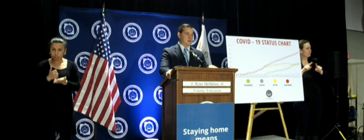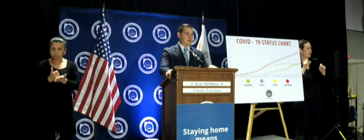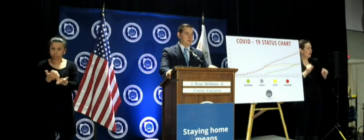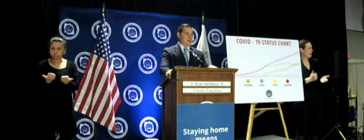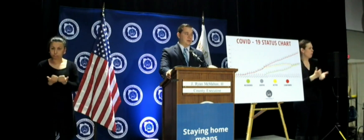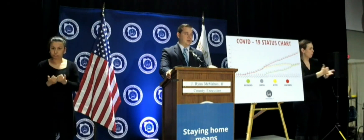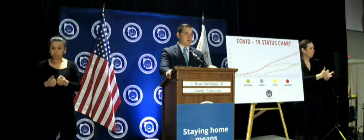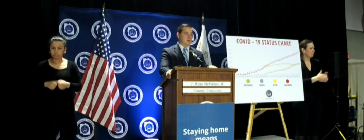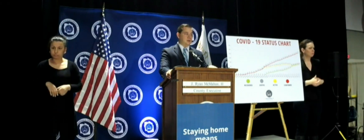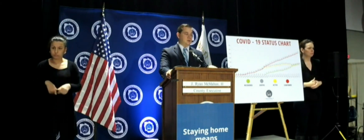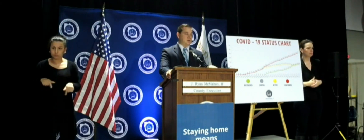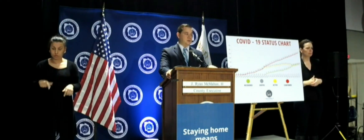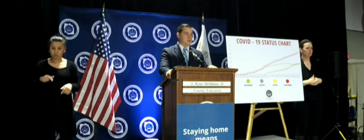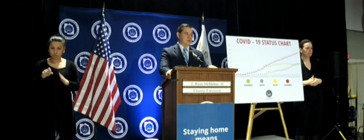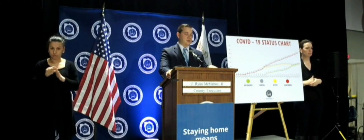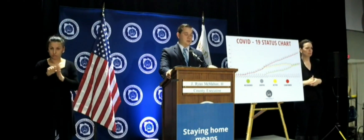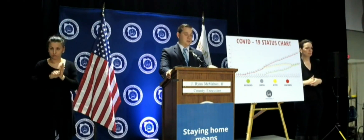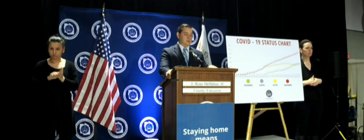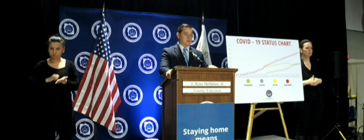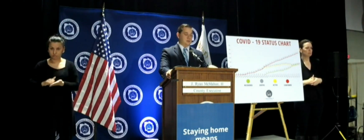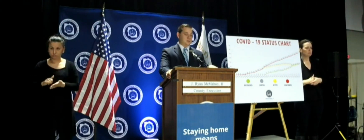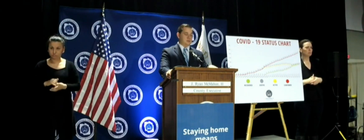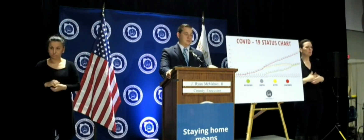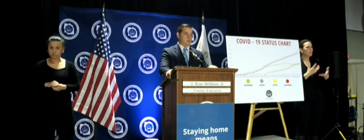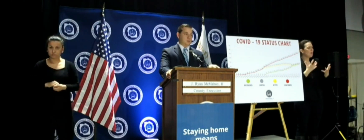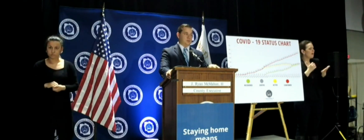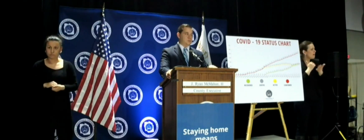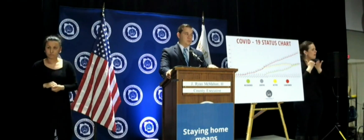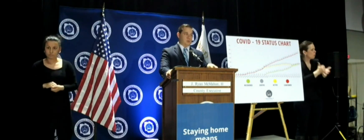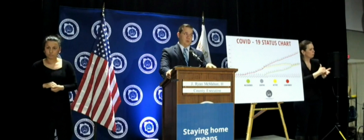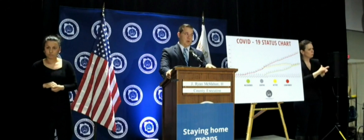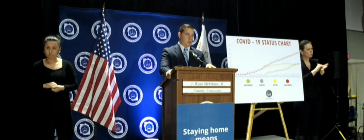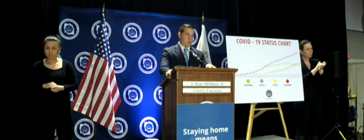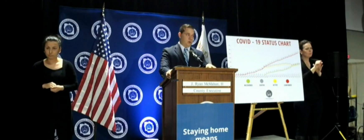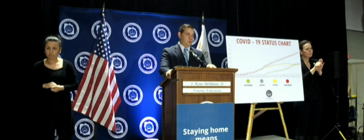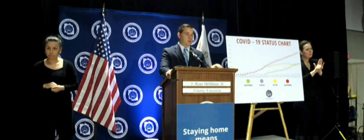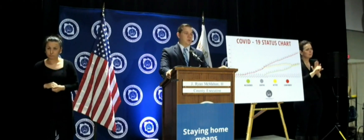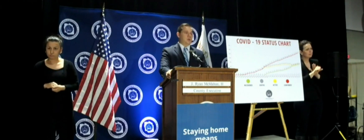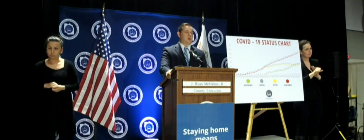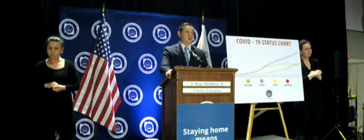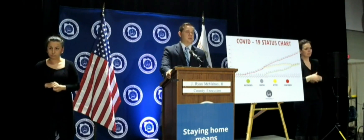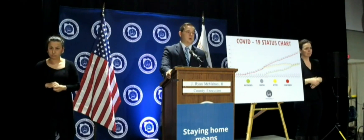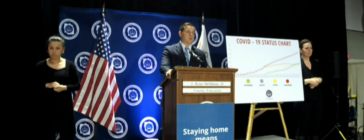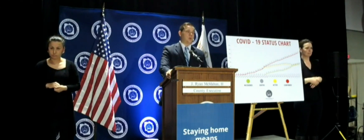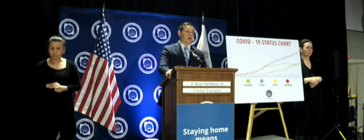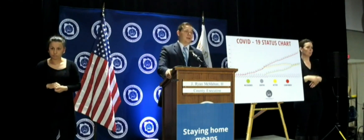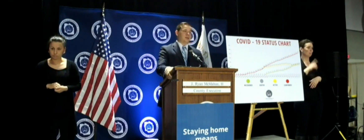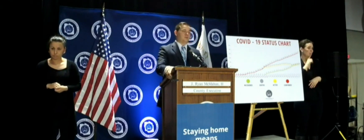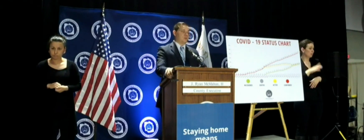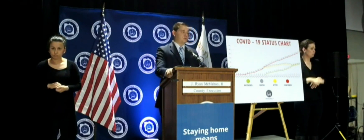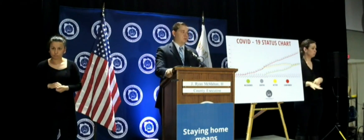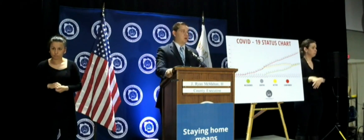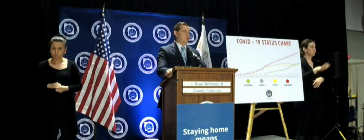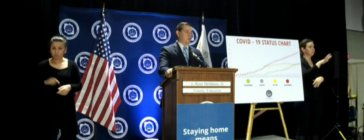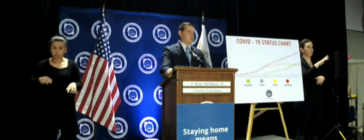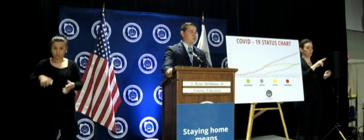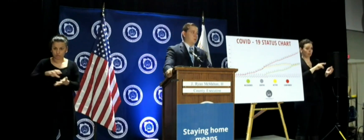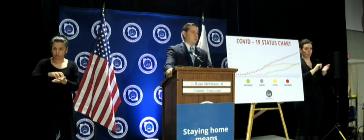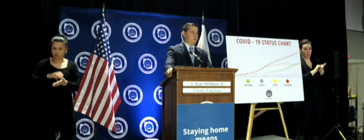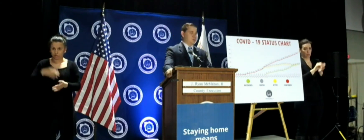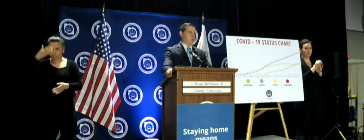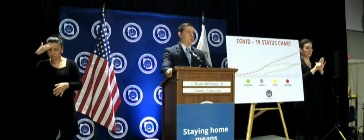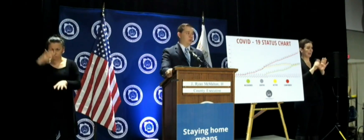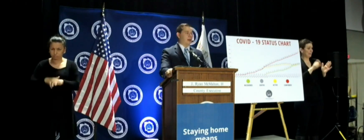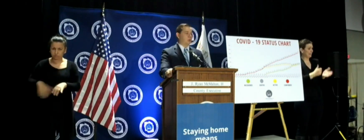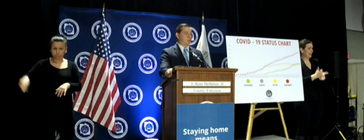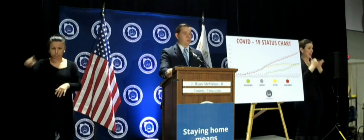on, and New York State is dealing with this everywhere. And so we want to get in front of this before